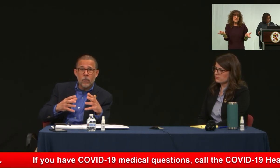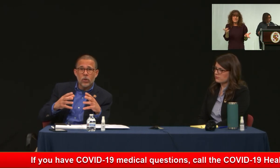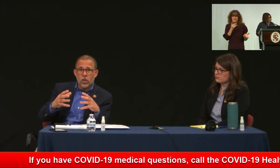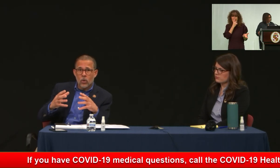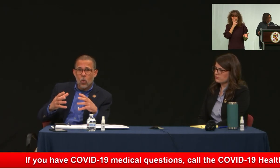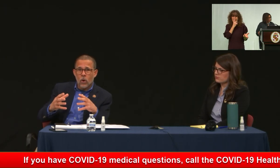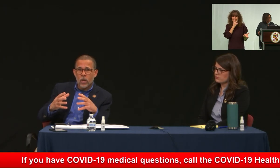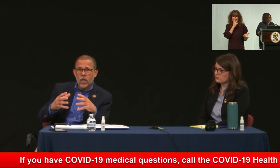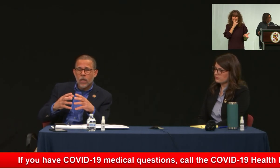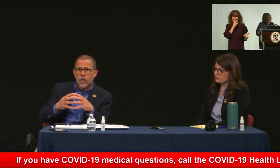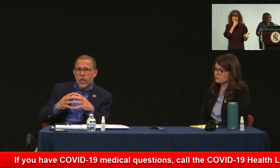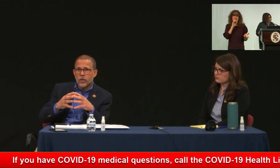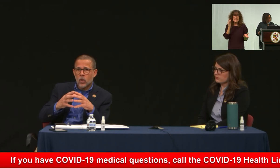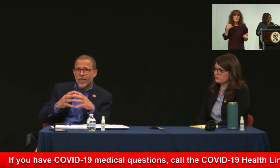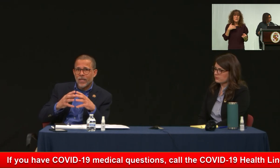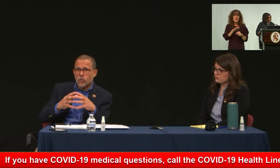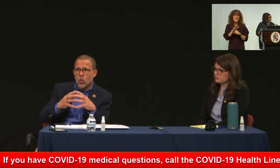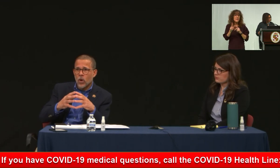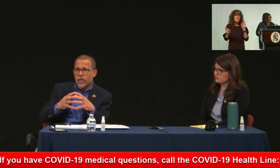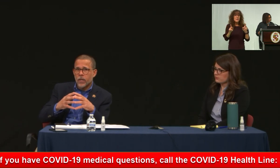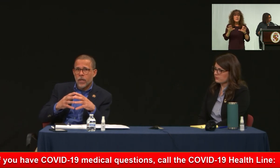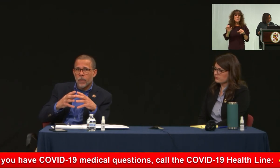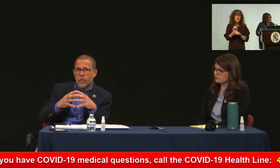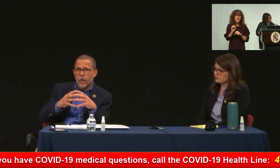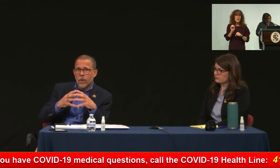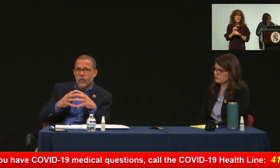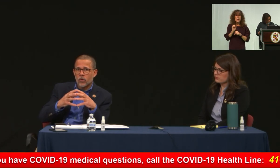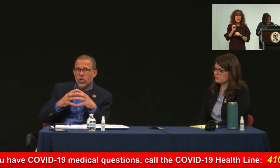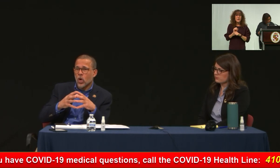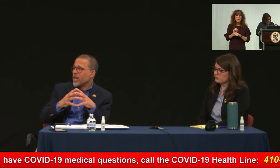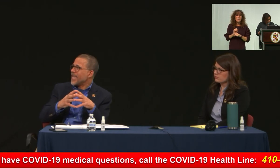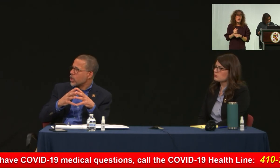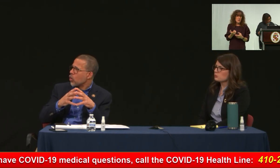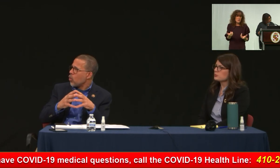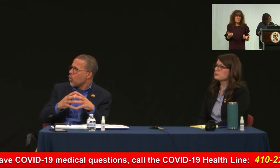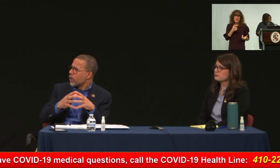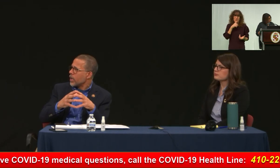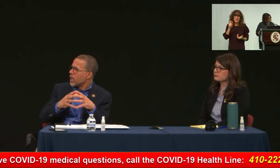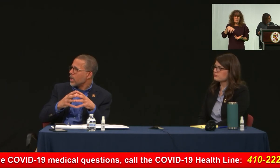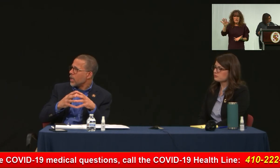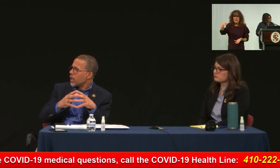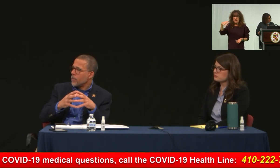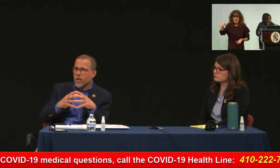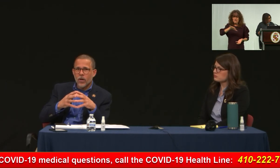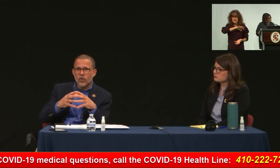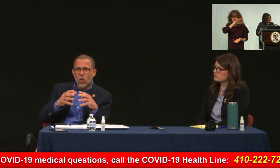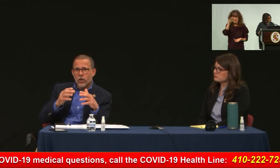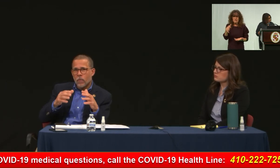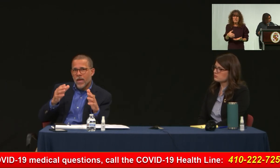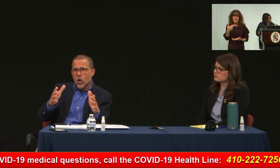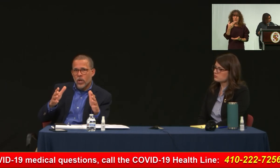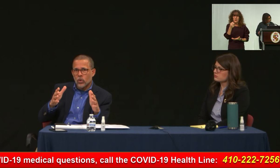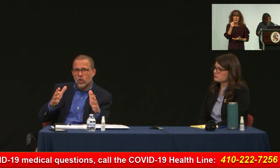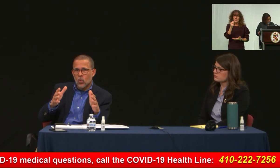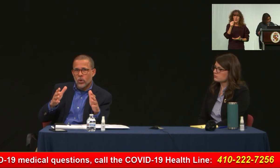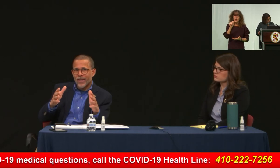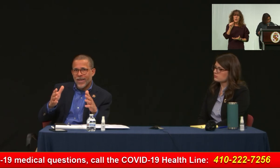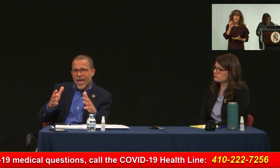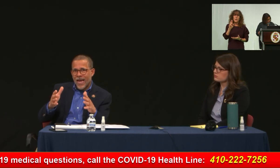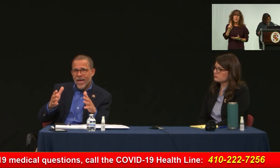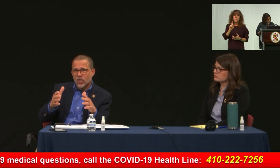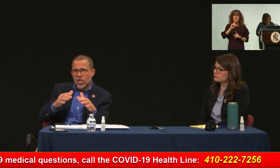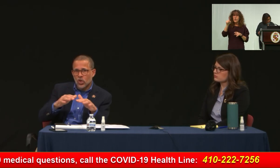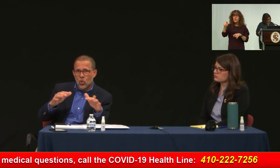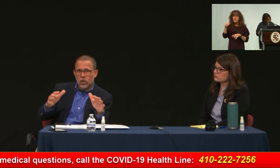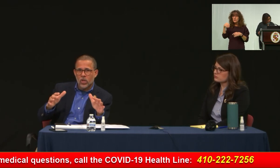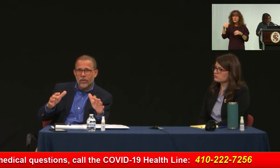of people to do the work. So at this point, there is no need to hoard because while you may go into a store